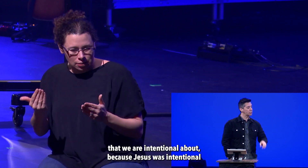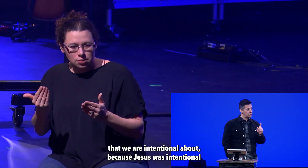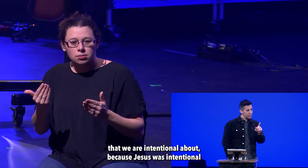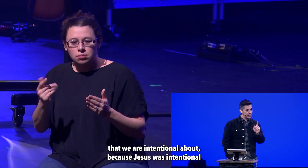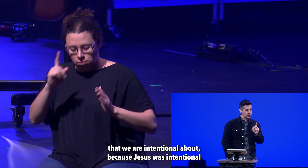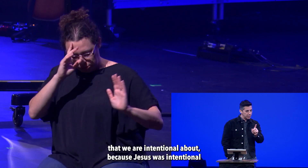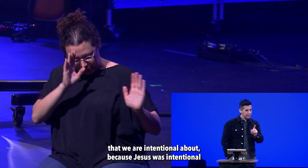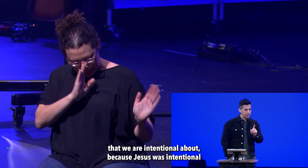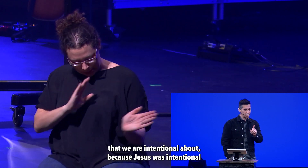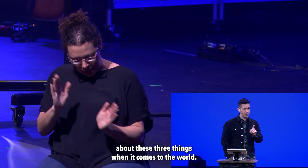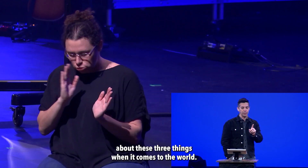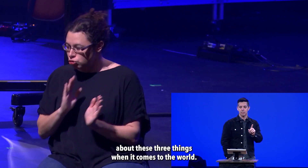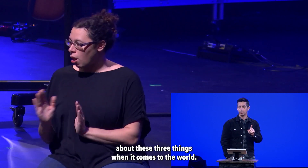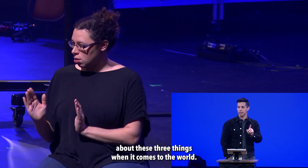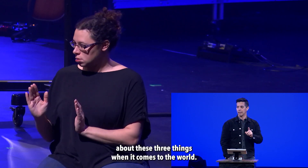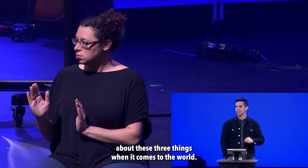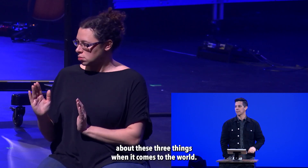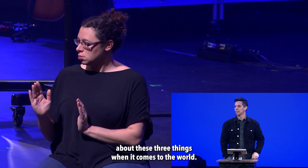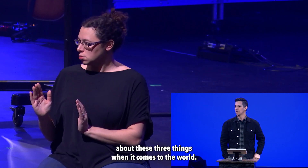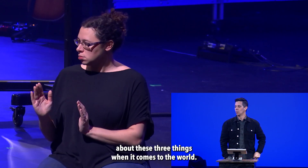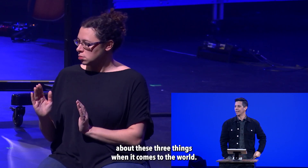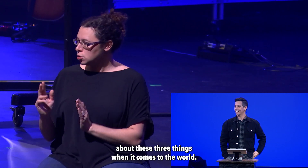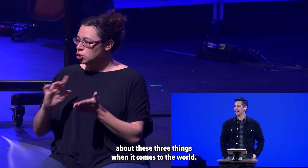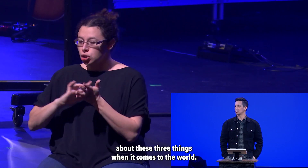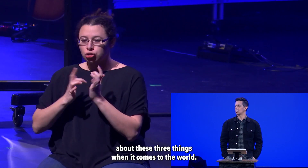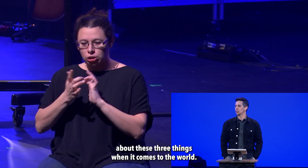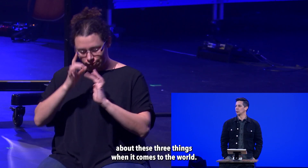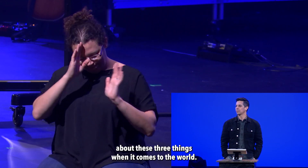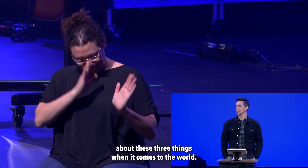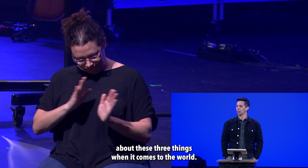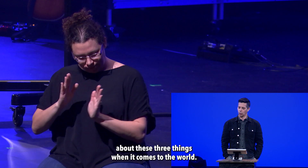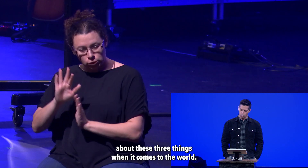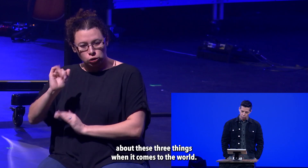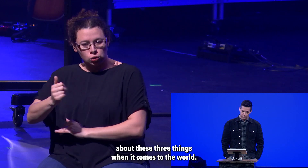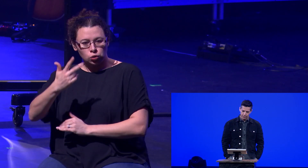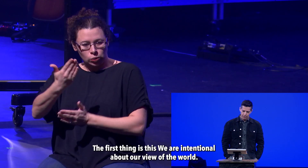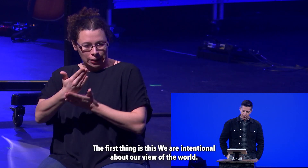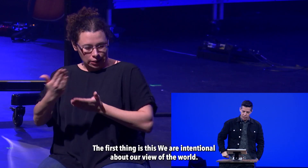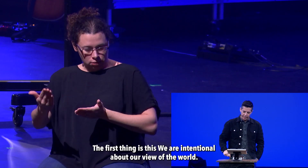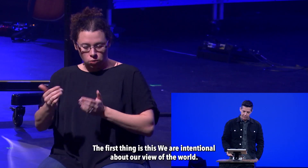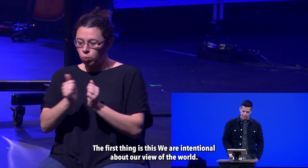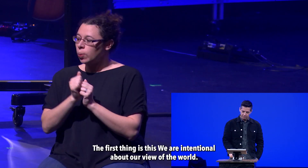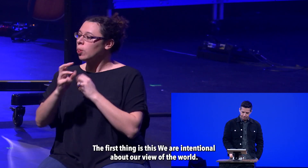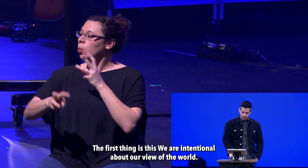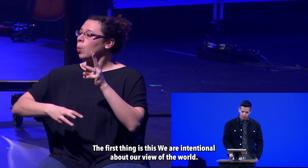about, because Jesus was intentional about these three things when it comes to the world.